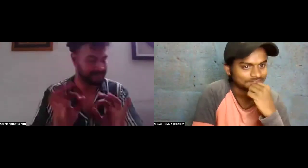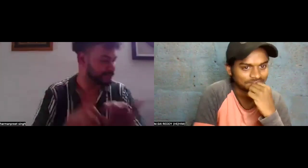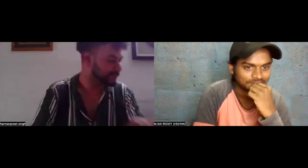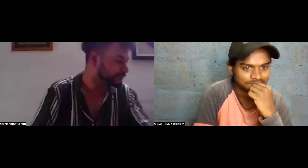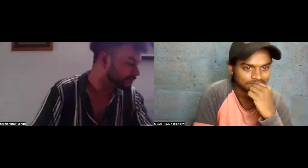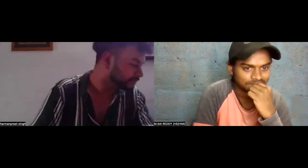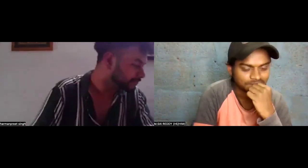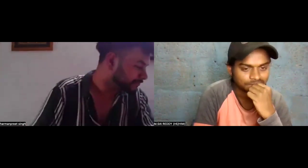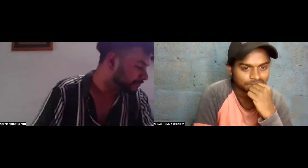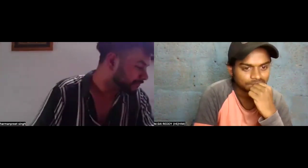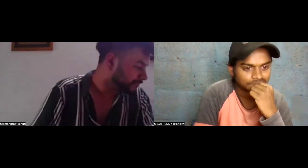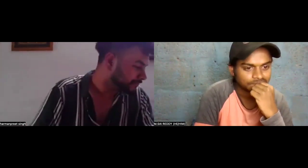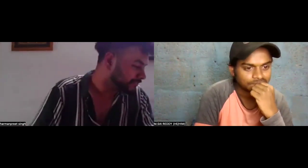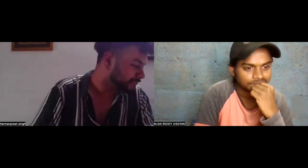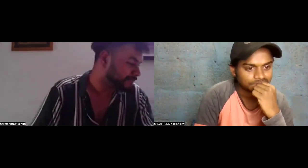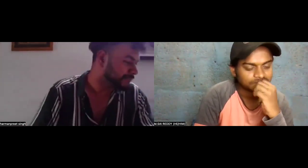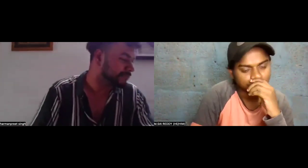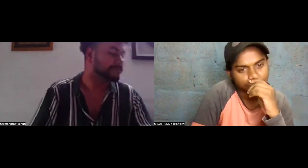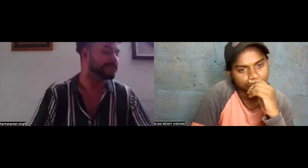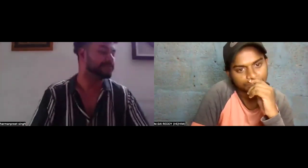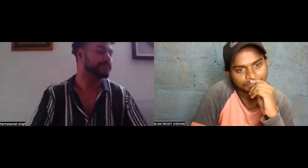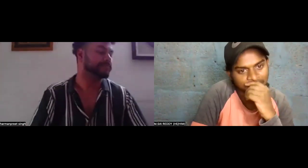go ahead with the second question, okay? Yeah, we can.